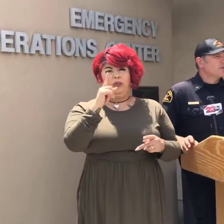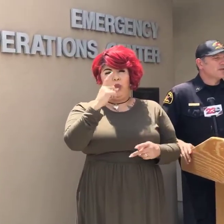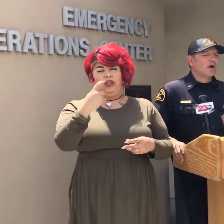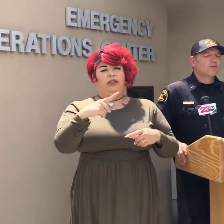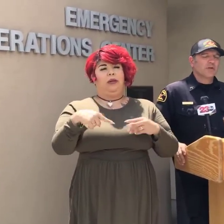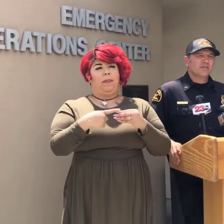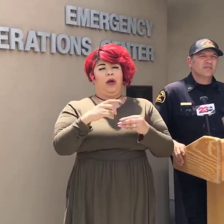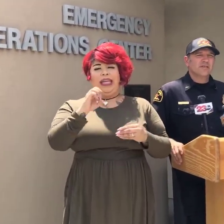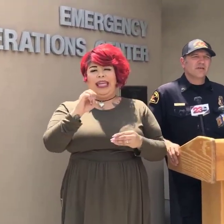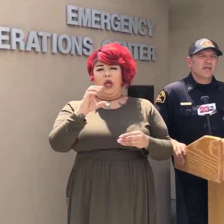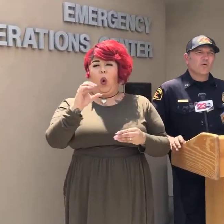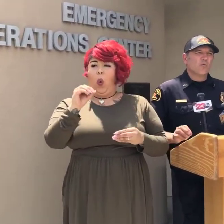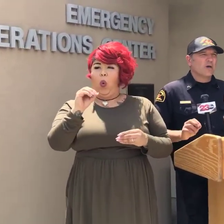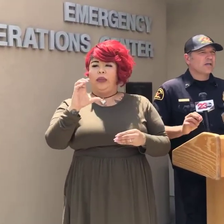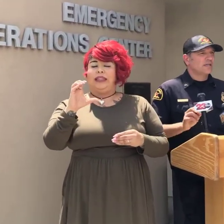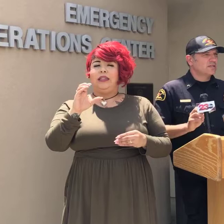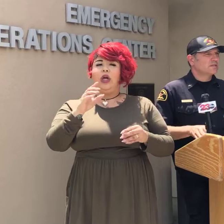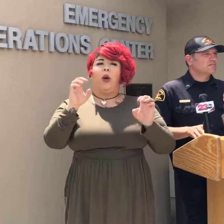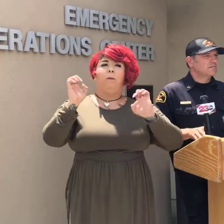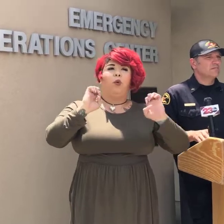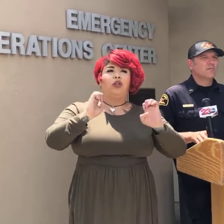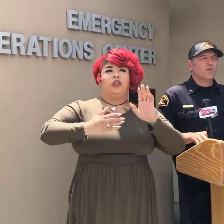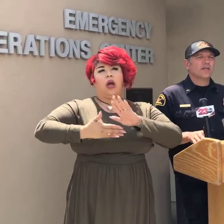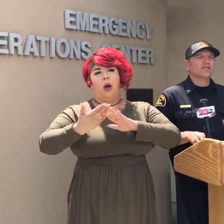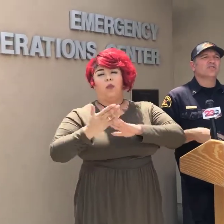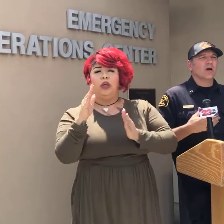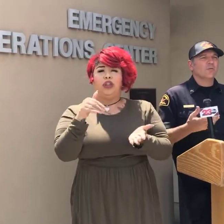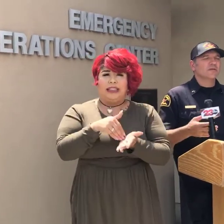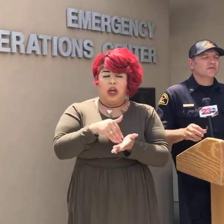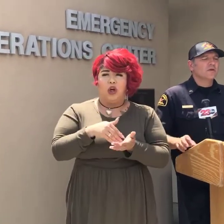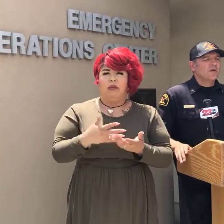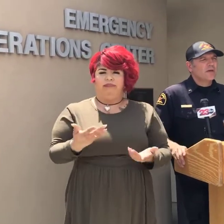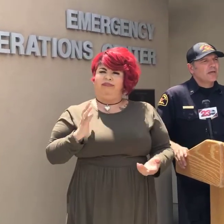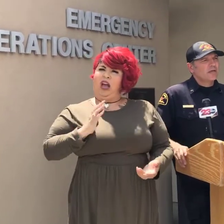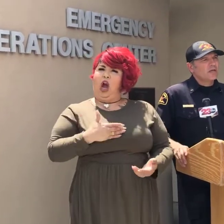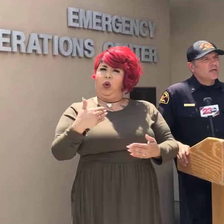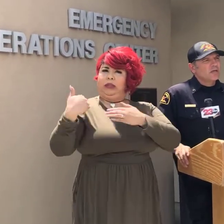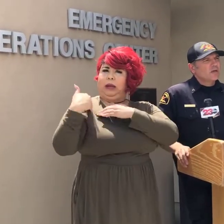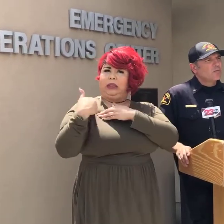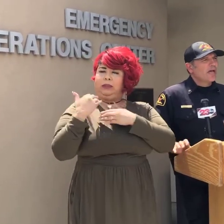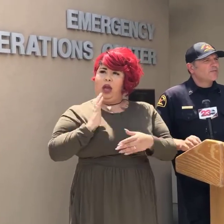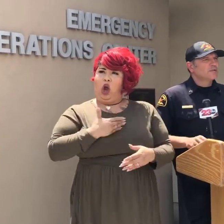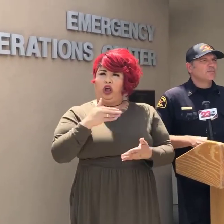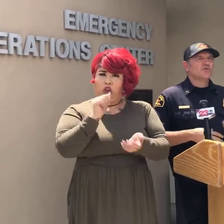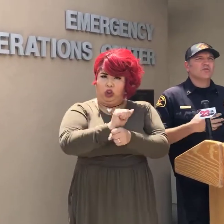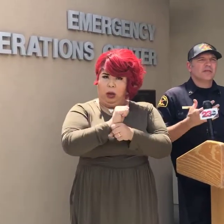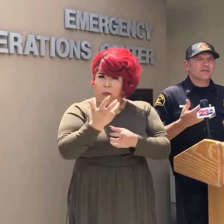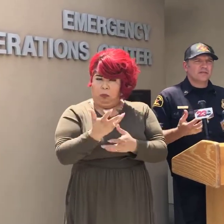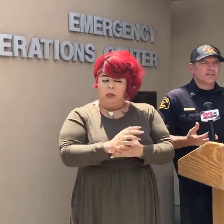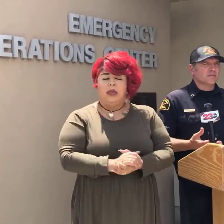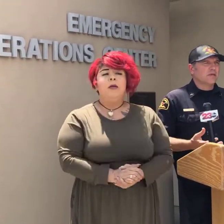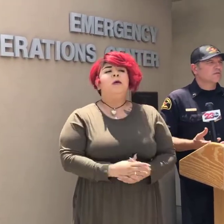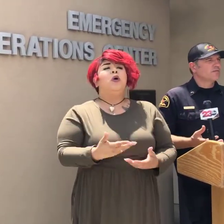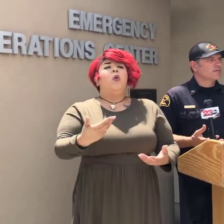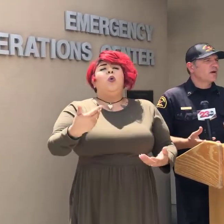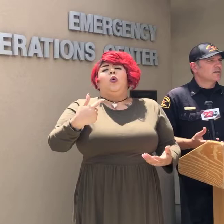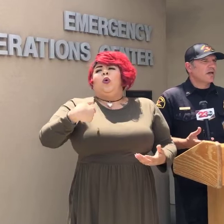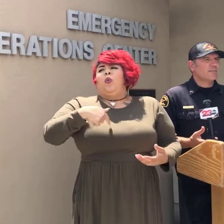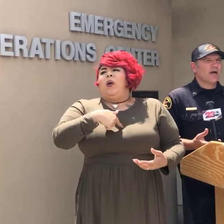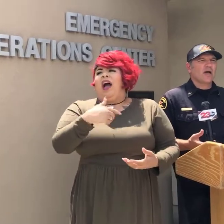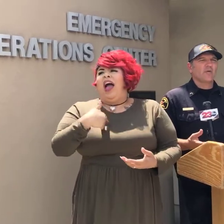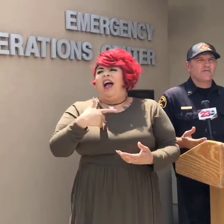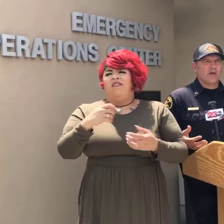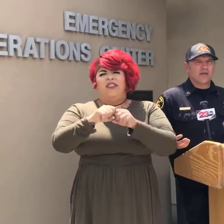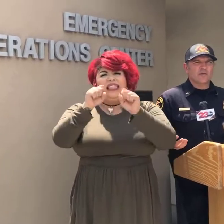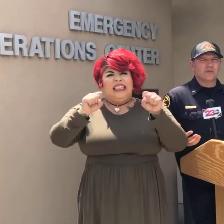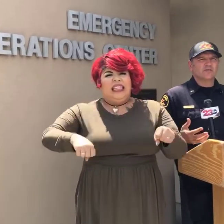Emergency Operations Center, and what its job is. And we have this mutual aid system, as we've talked a